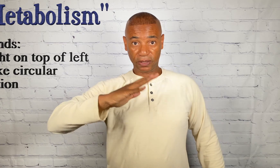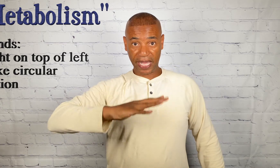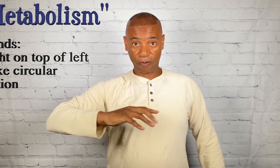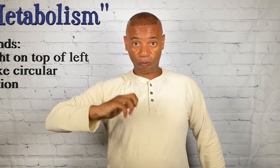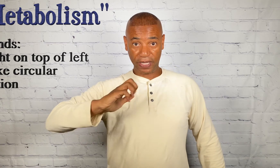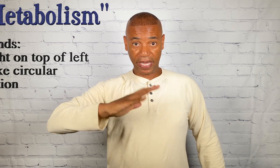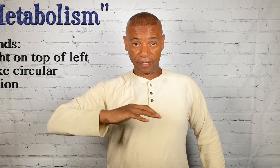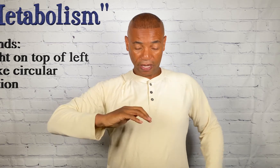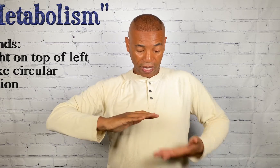like, one hand.